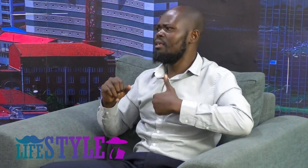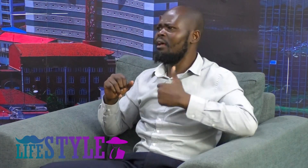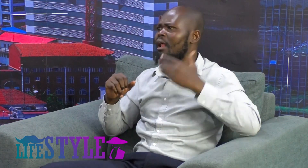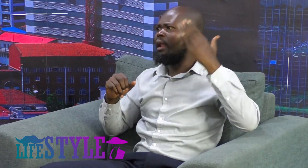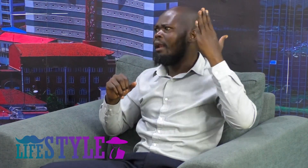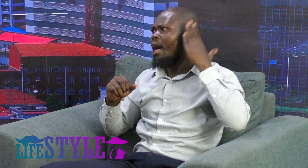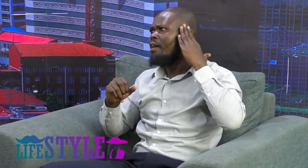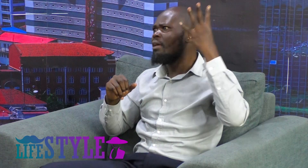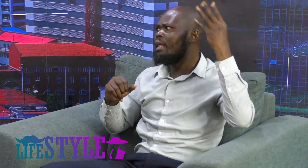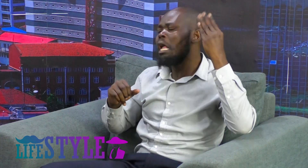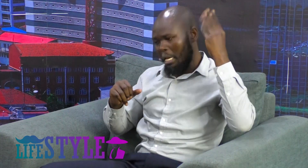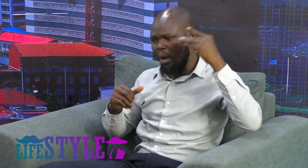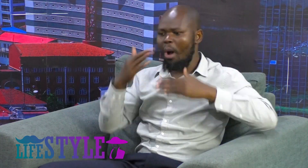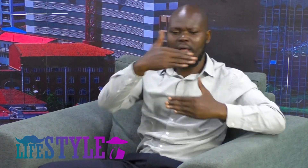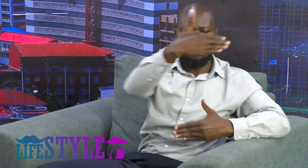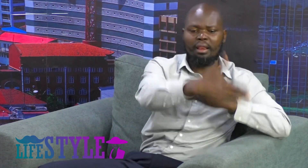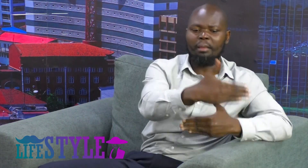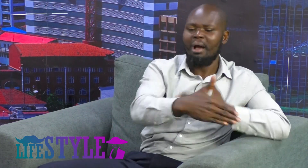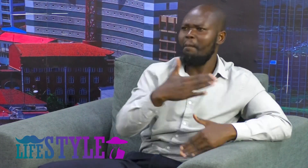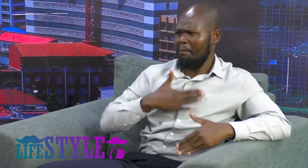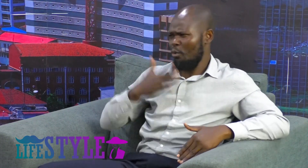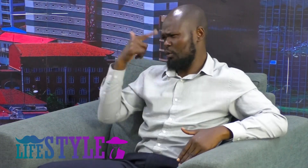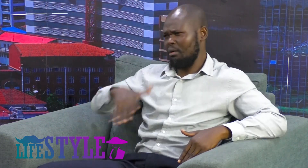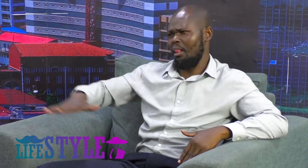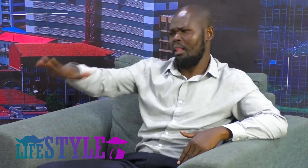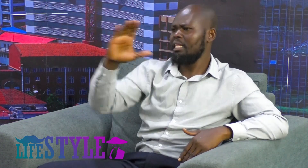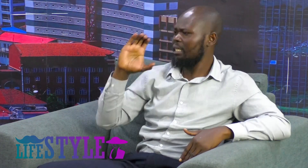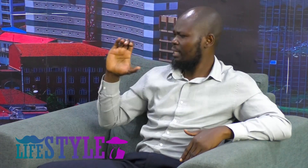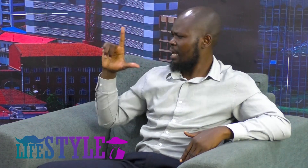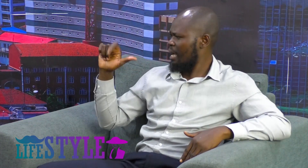play. So everyone in school, I became famous in school,